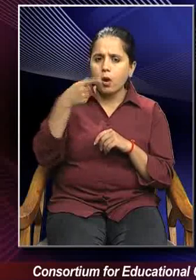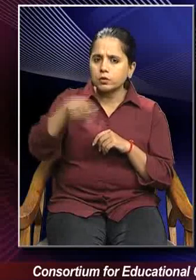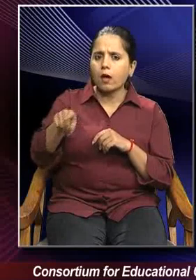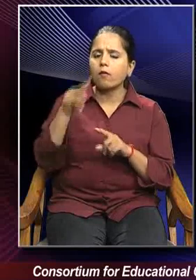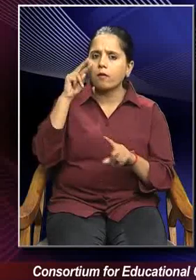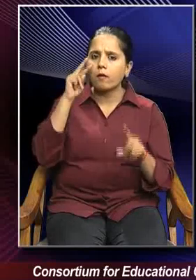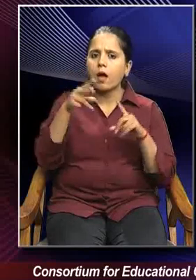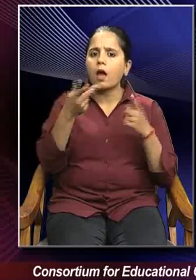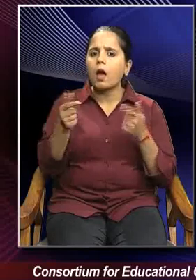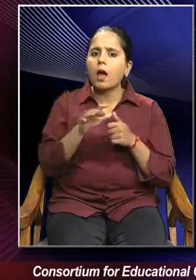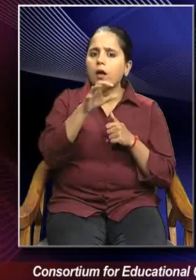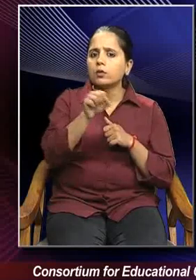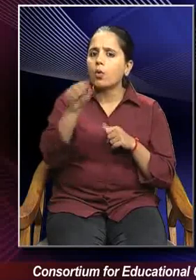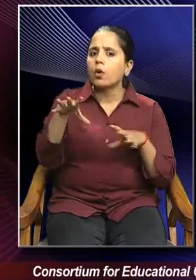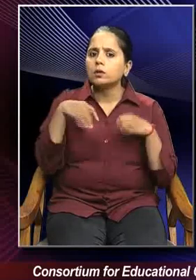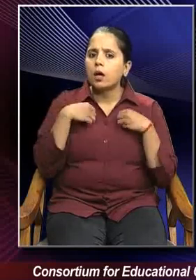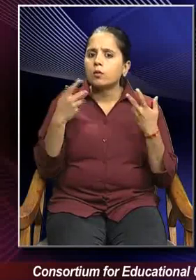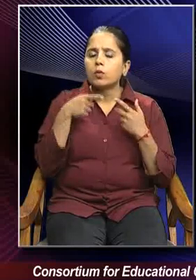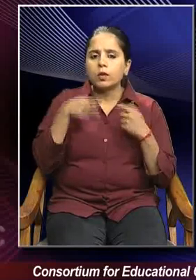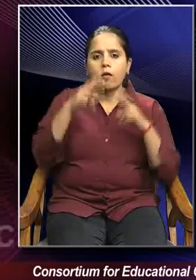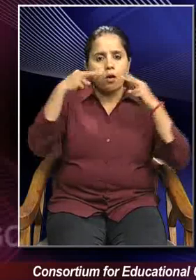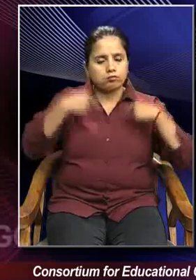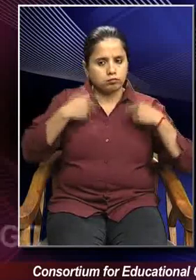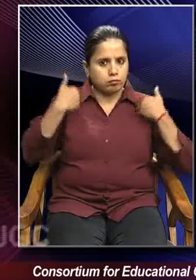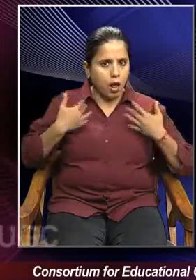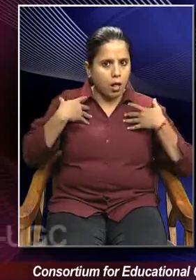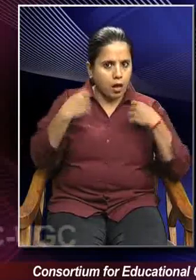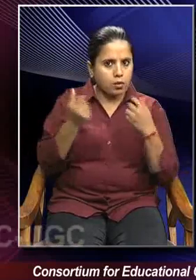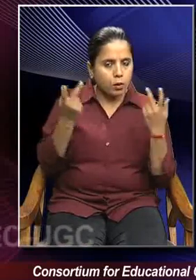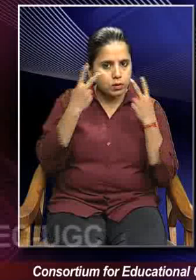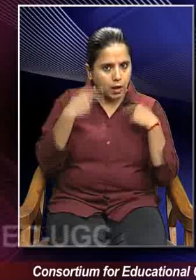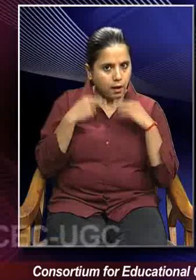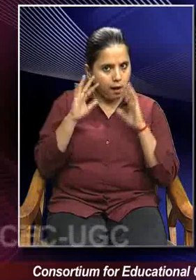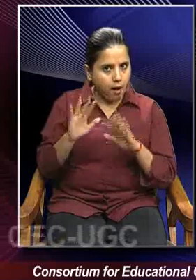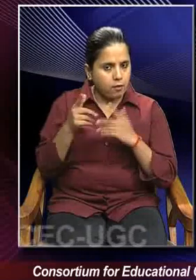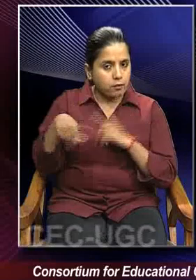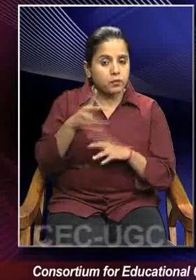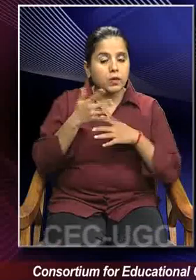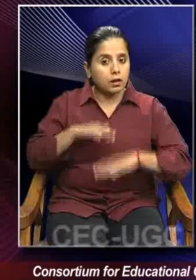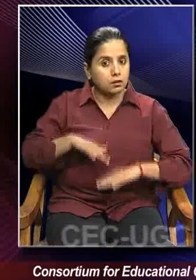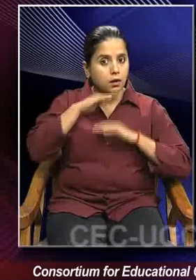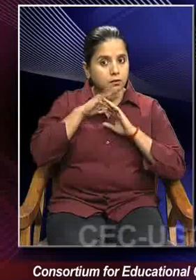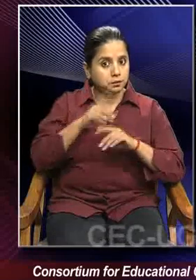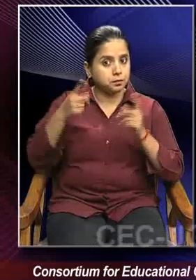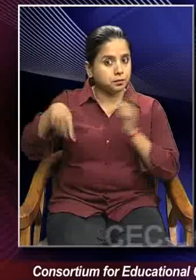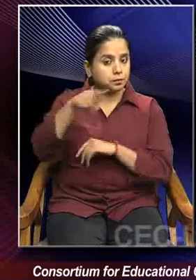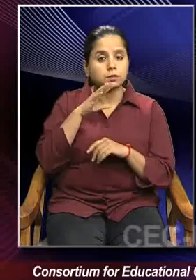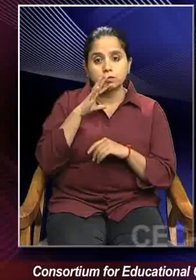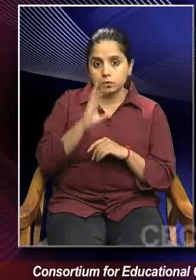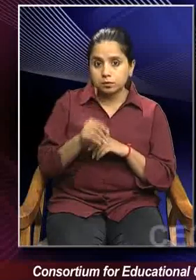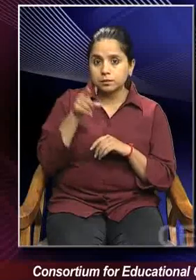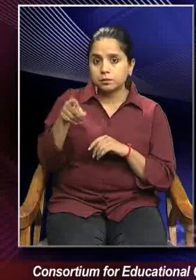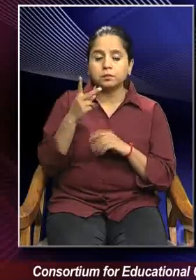and access their own well-being as well as how satisfied they are with